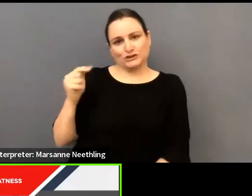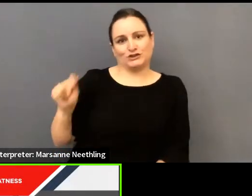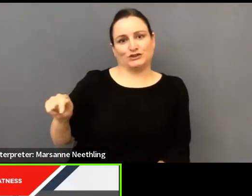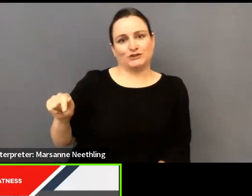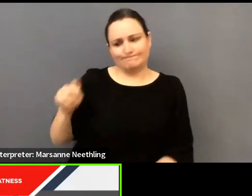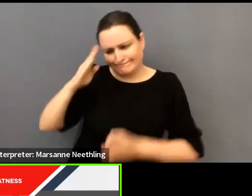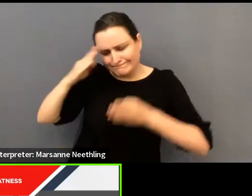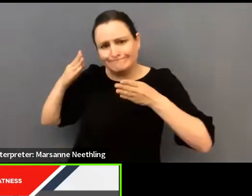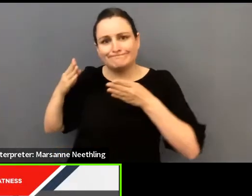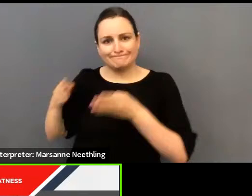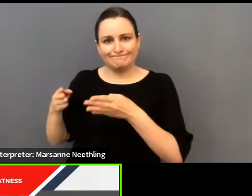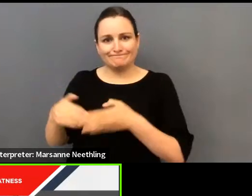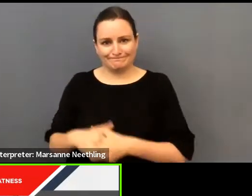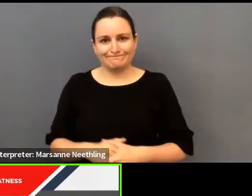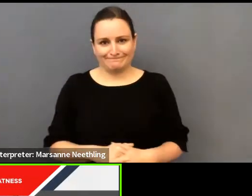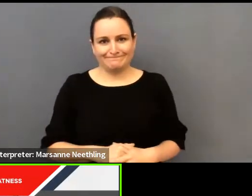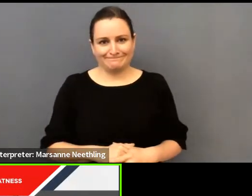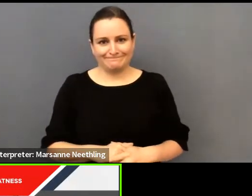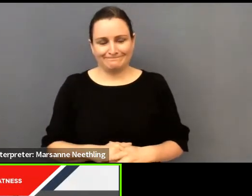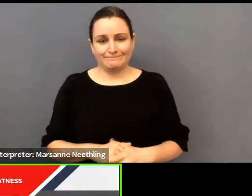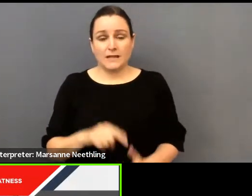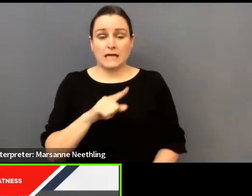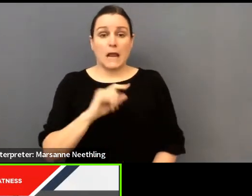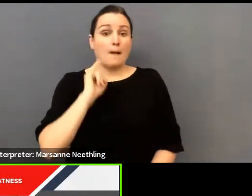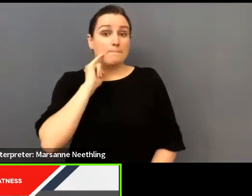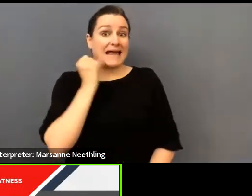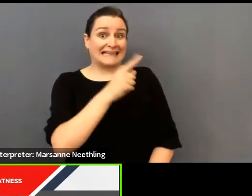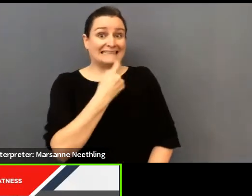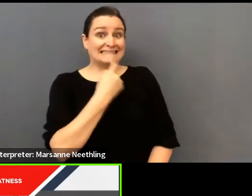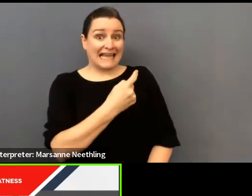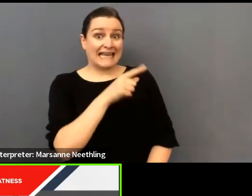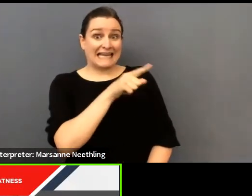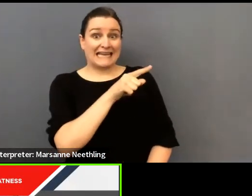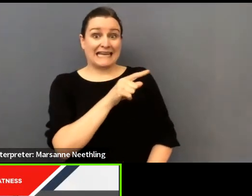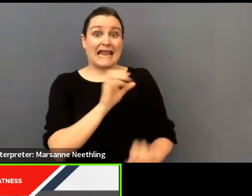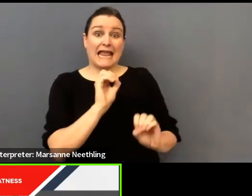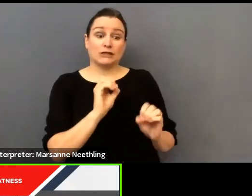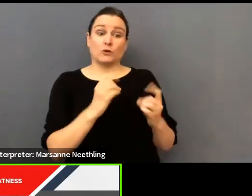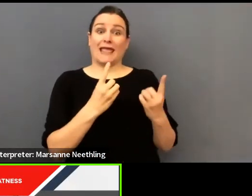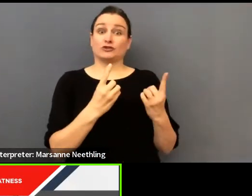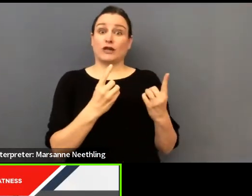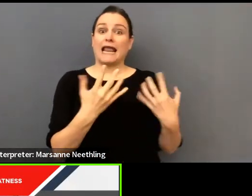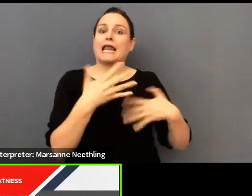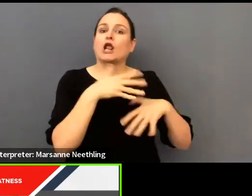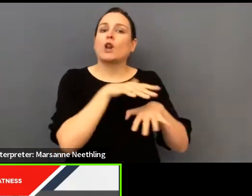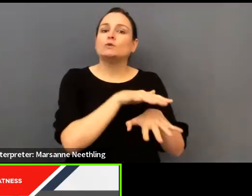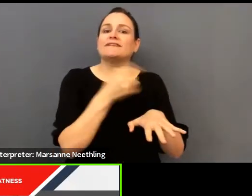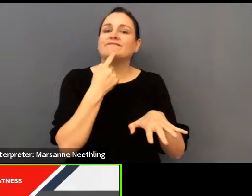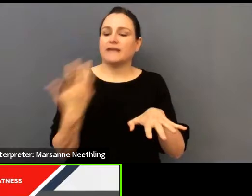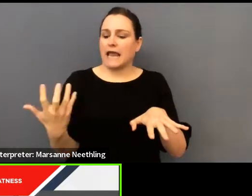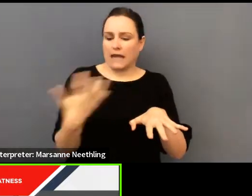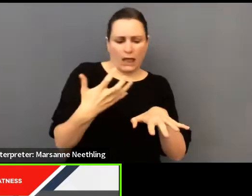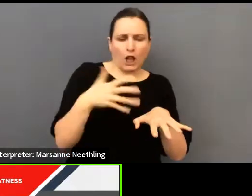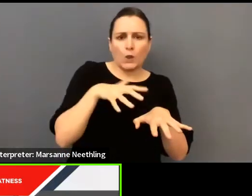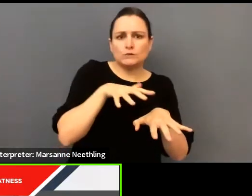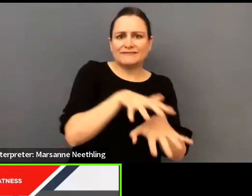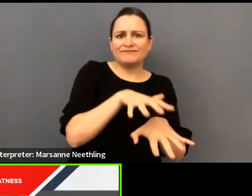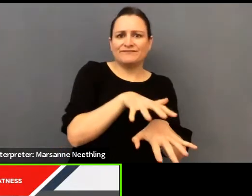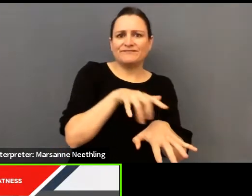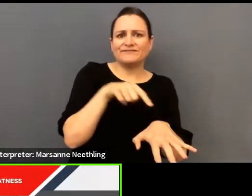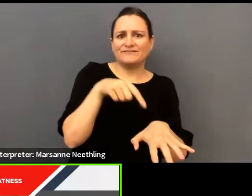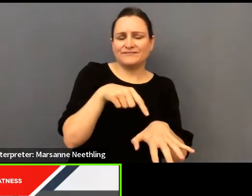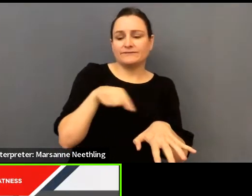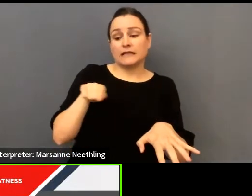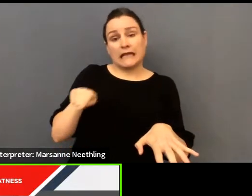And I just want to go back to what Marty said about inclusive education. The problem with inclusive education for people with